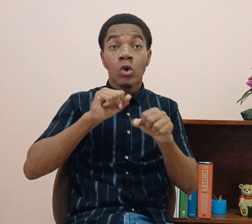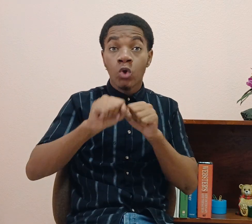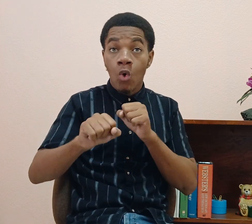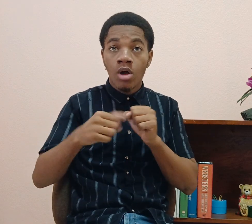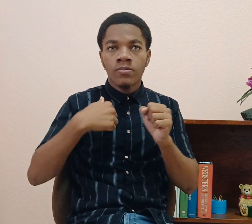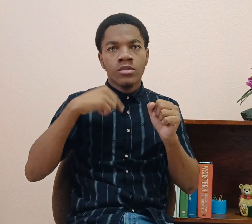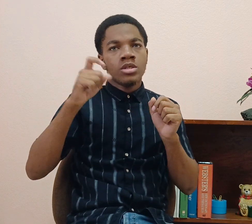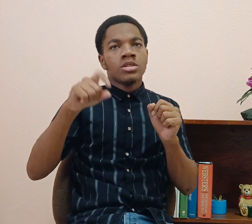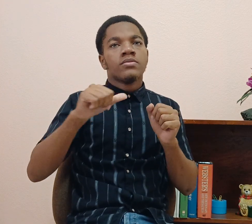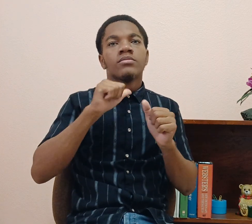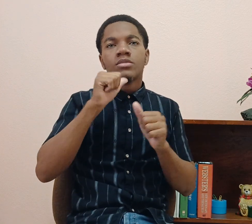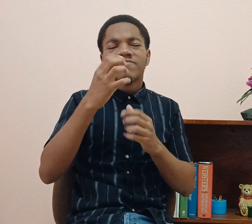people.